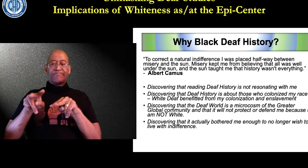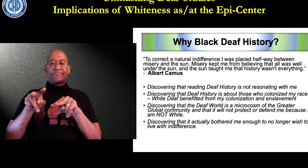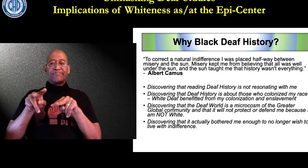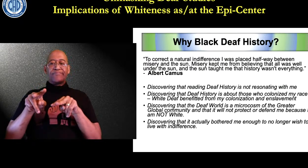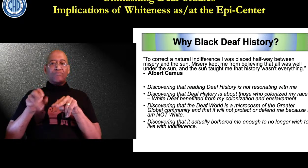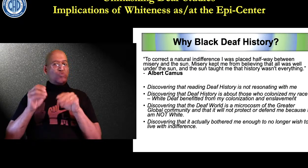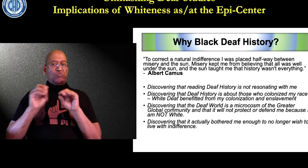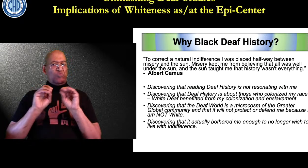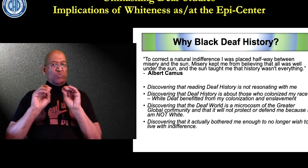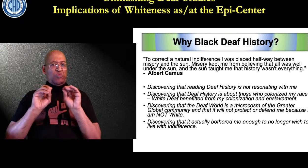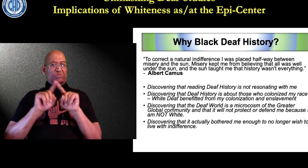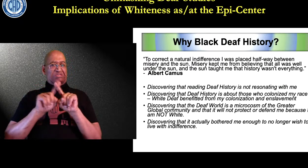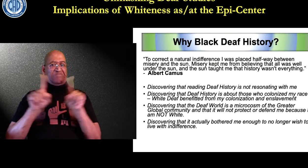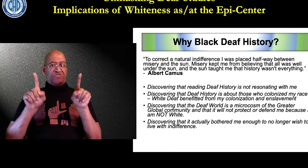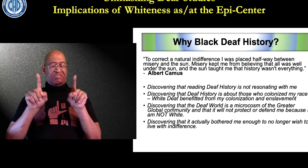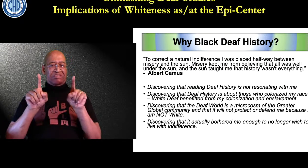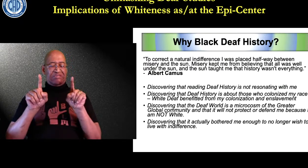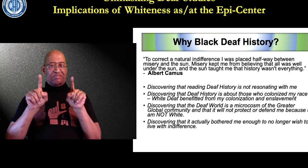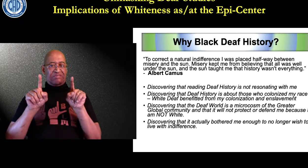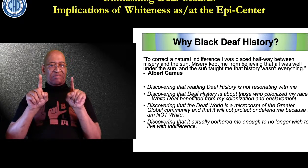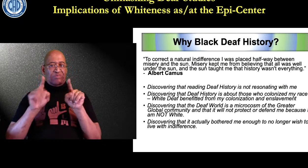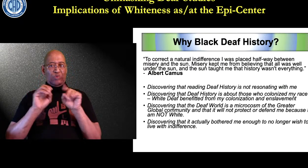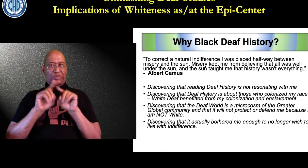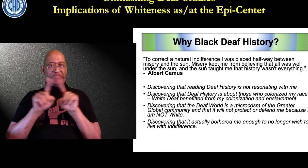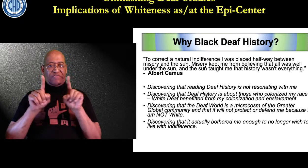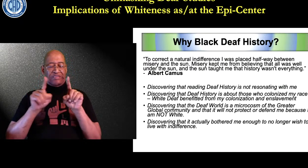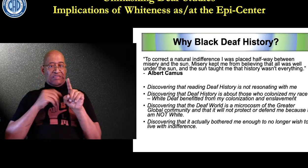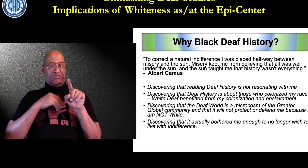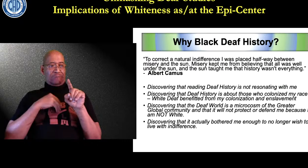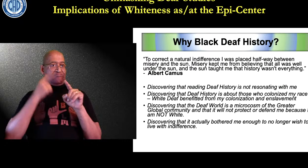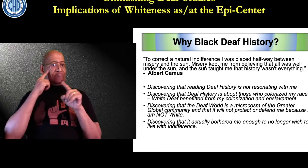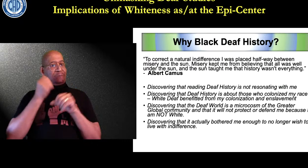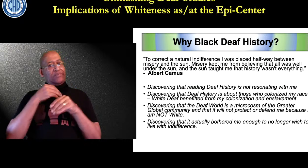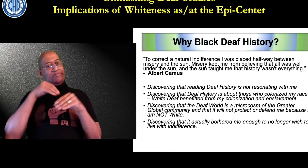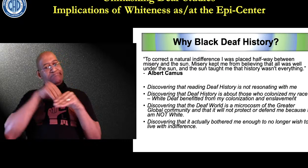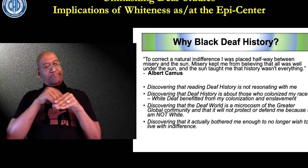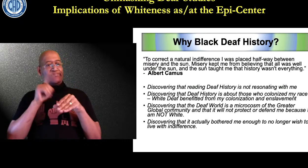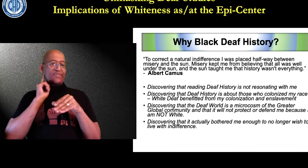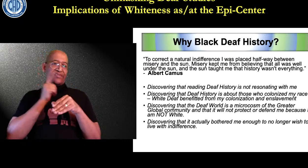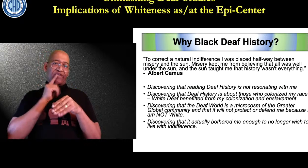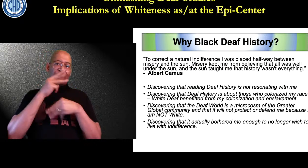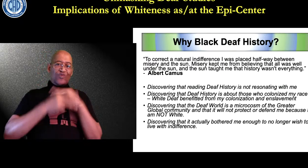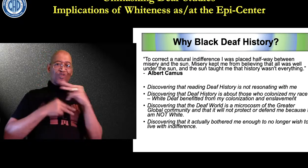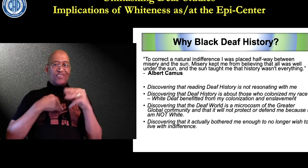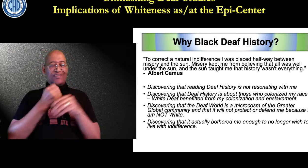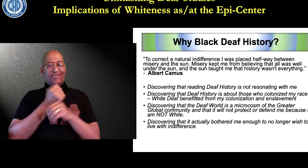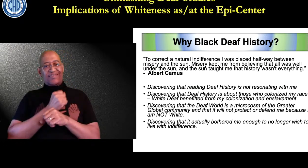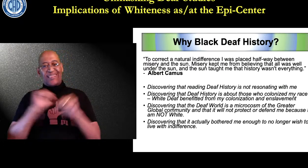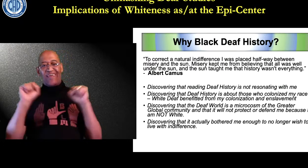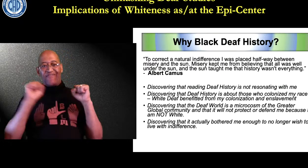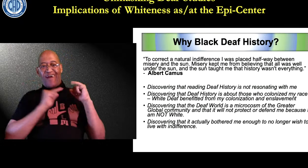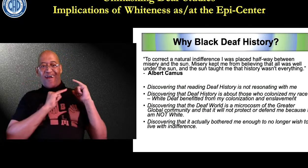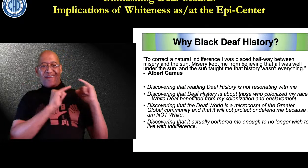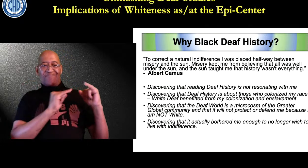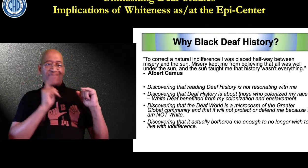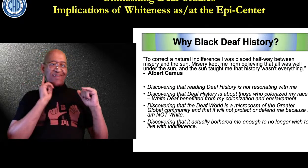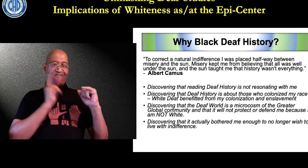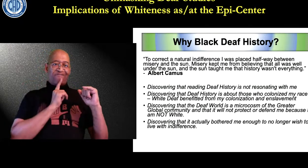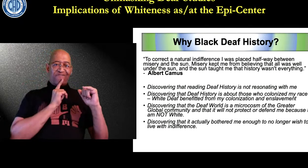BIPOCs are still inferior and looked down upon. There's no difference.